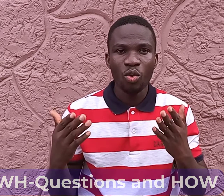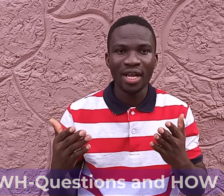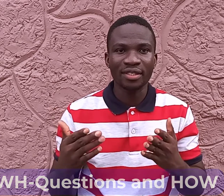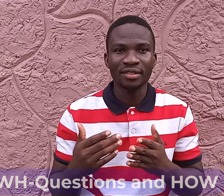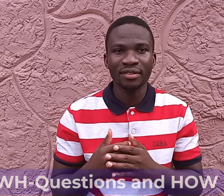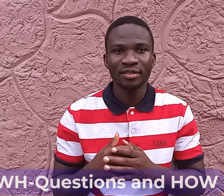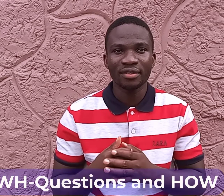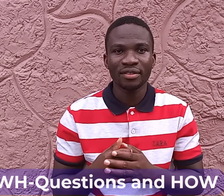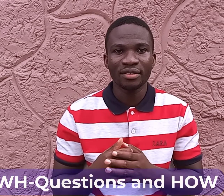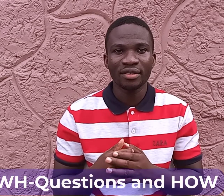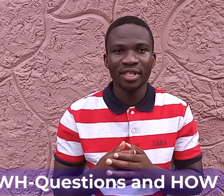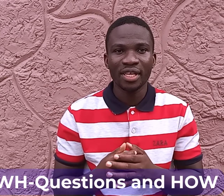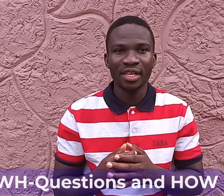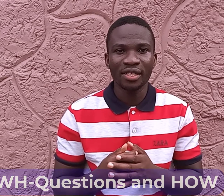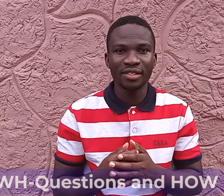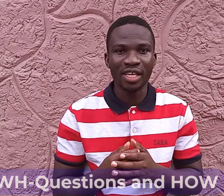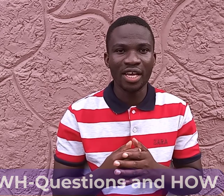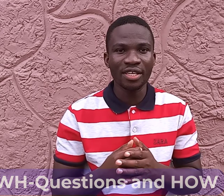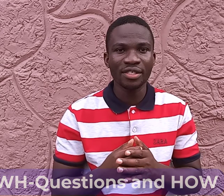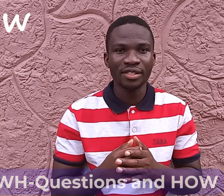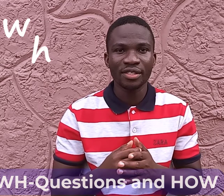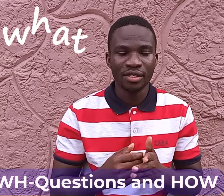what is sign